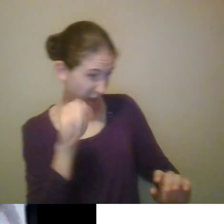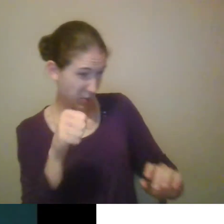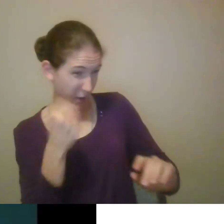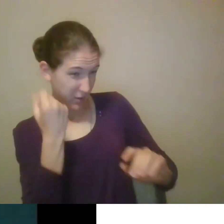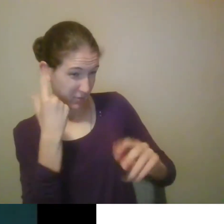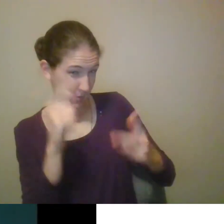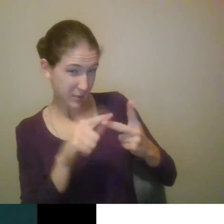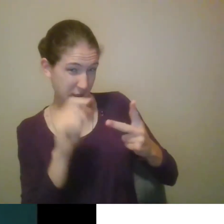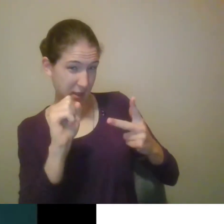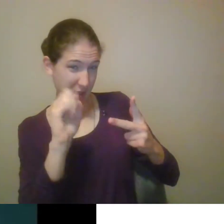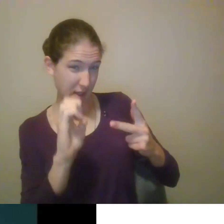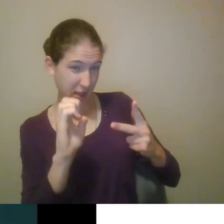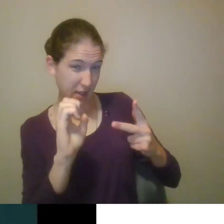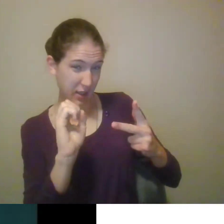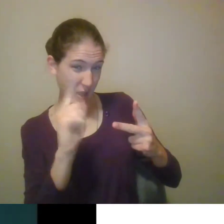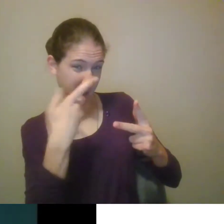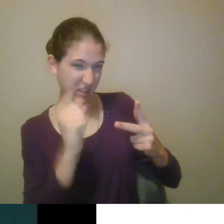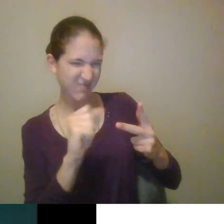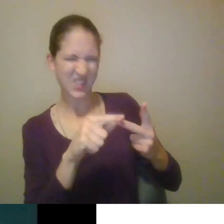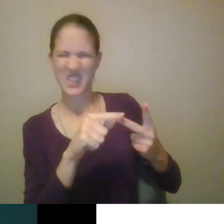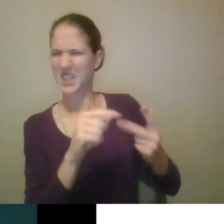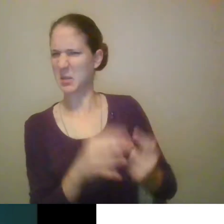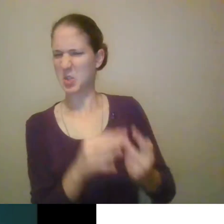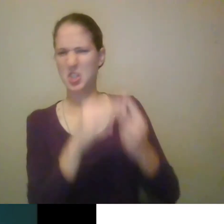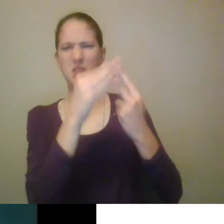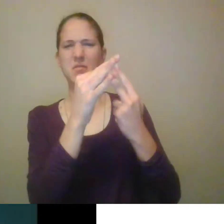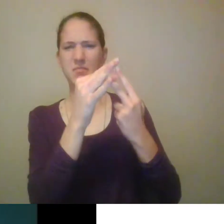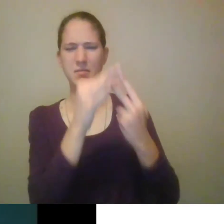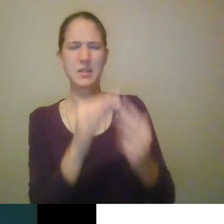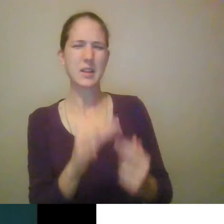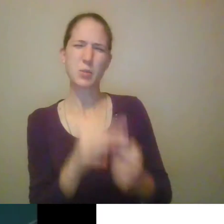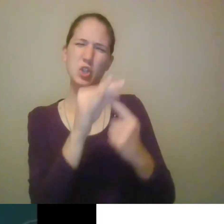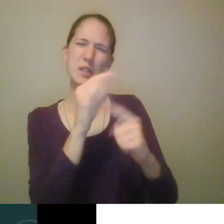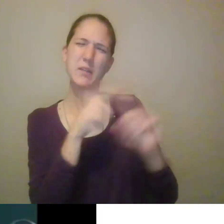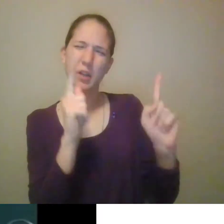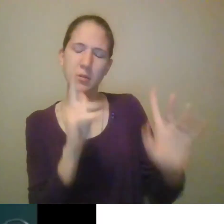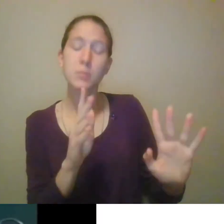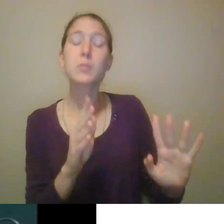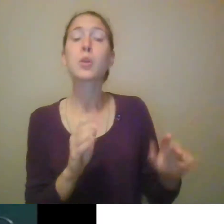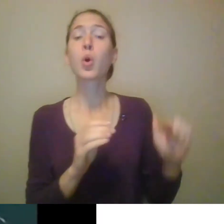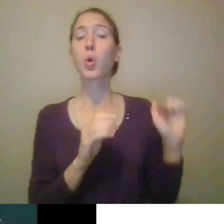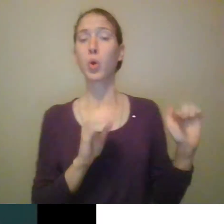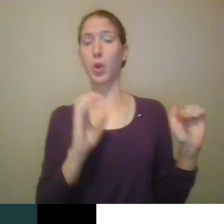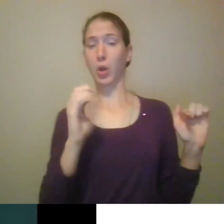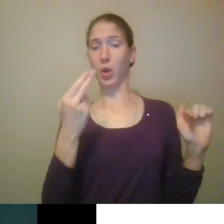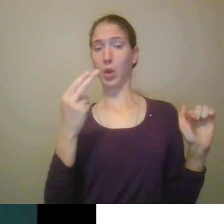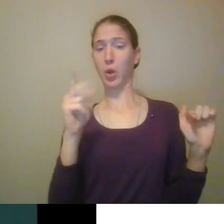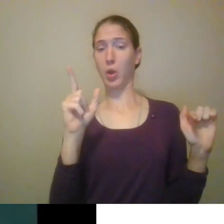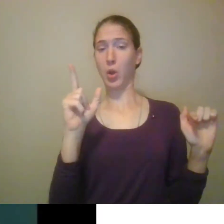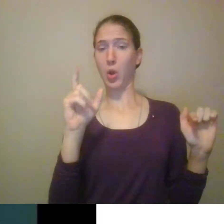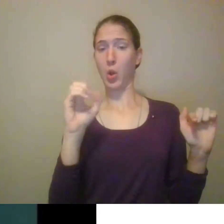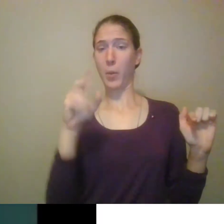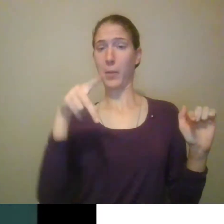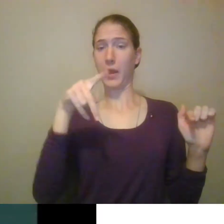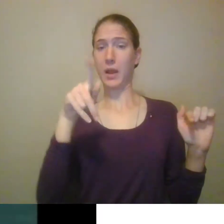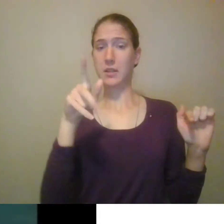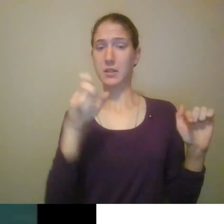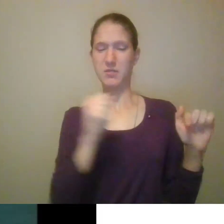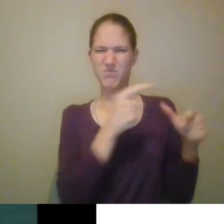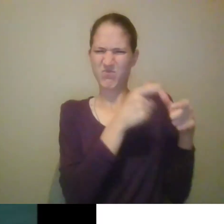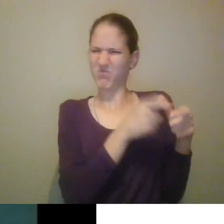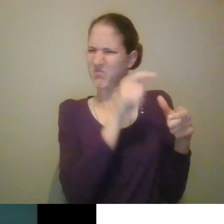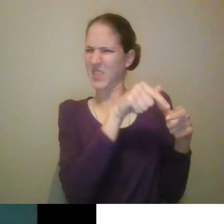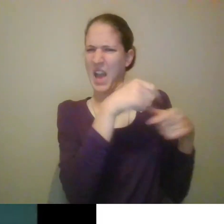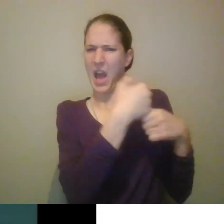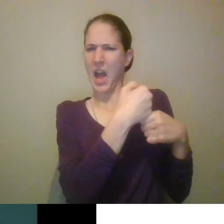cells. All right, and what are the raw materials that chloroplasts need to make their food? To make